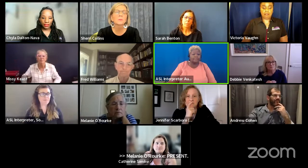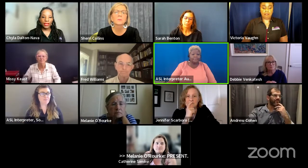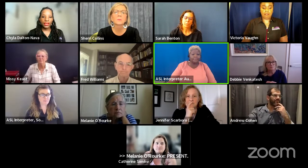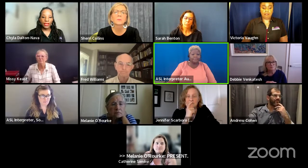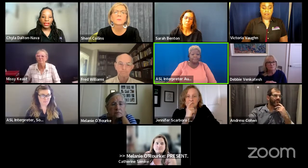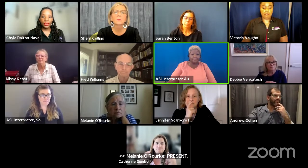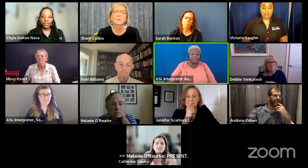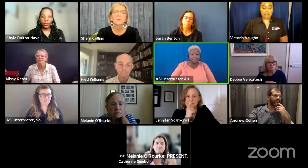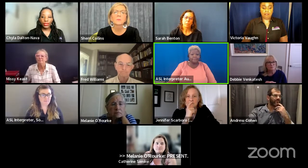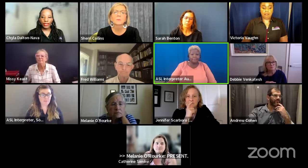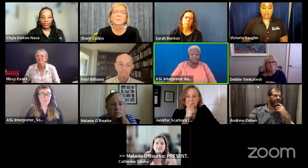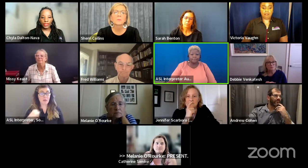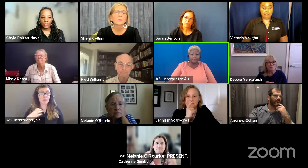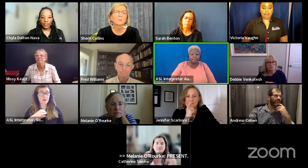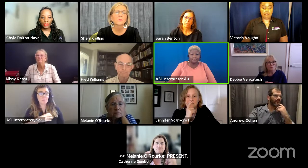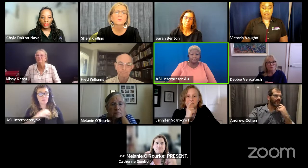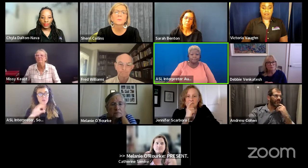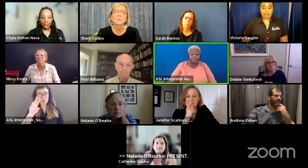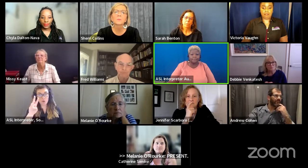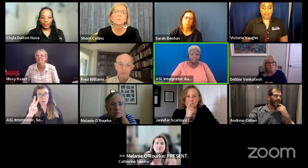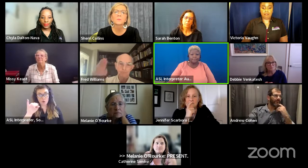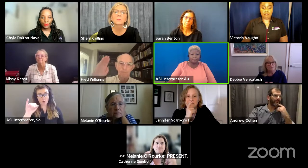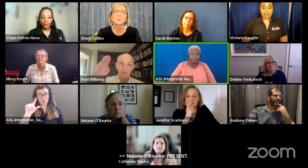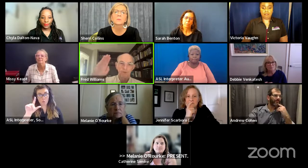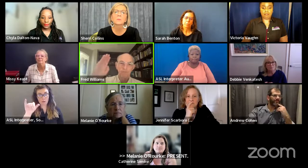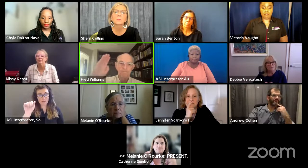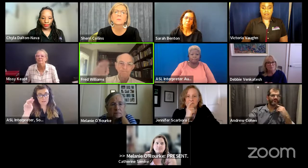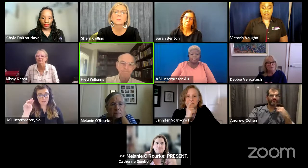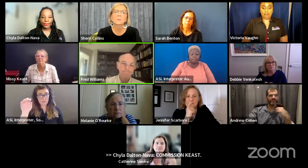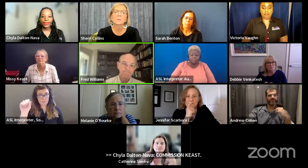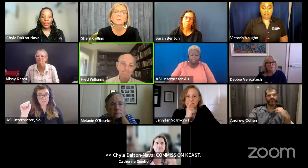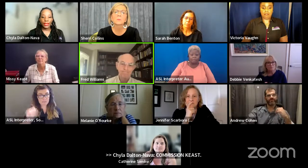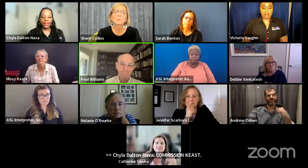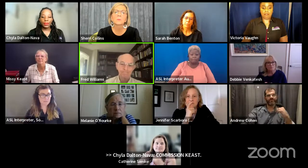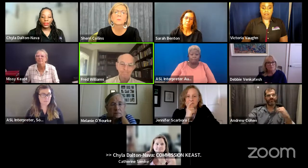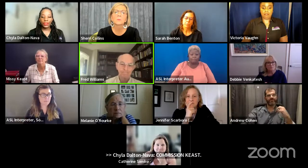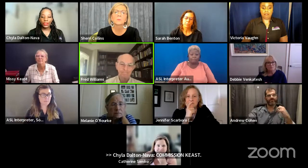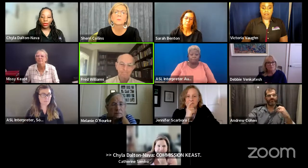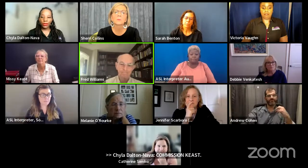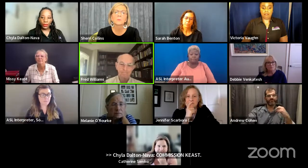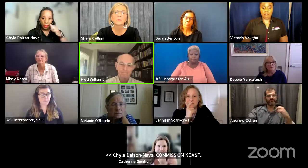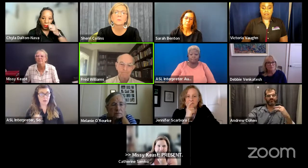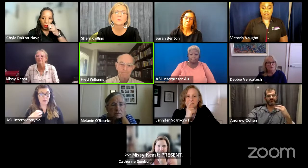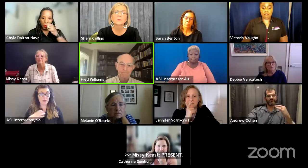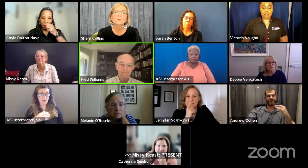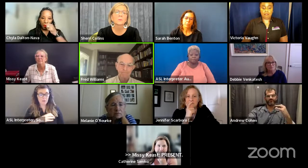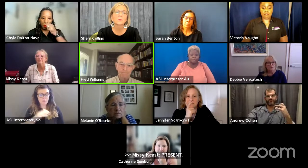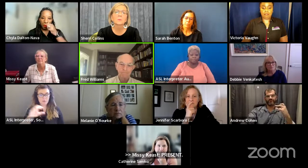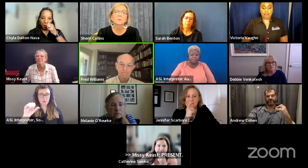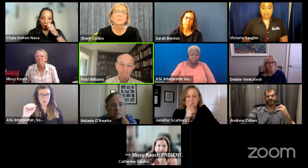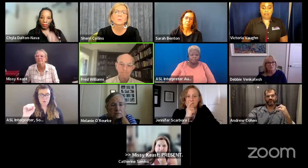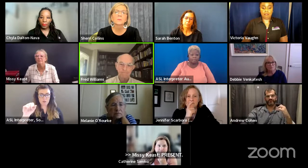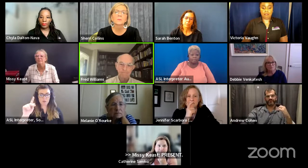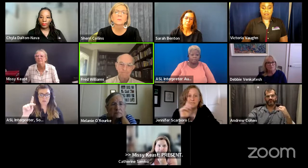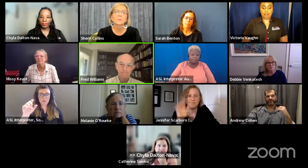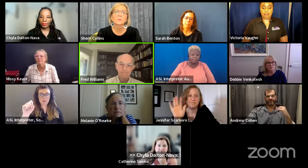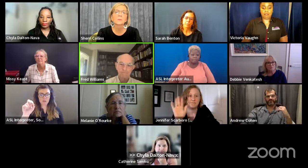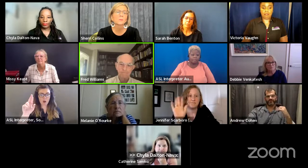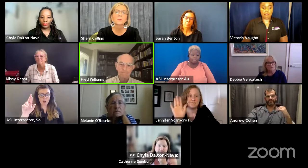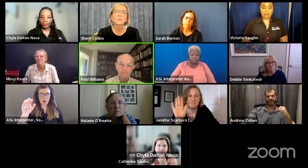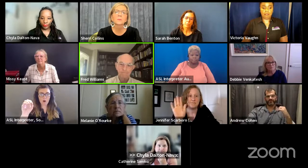Present. Commissioner Williams, Present. Commissioner Scarborough,